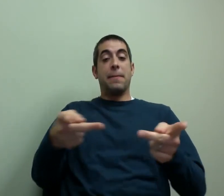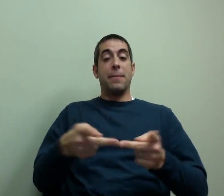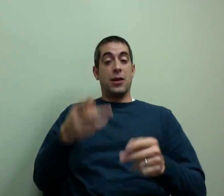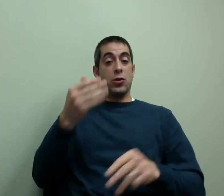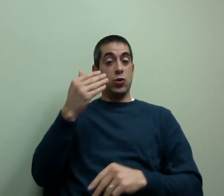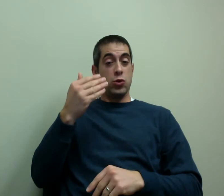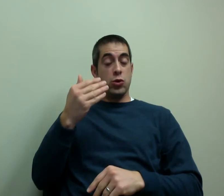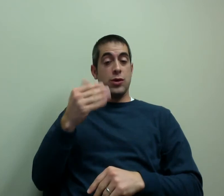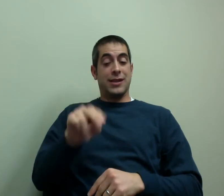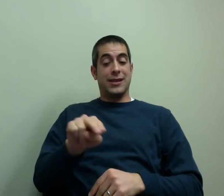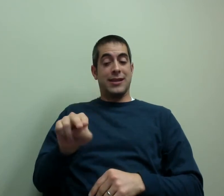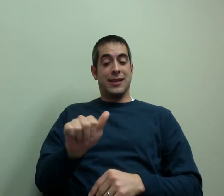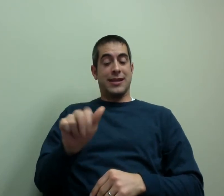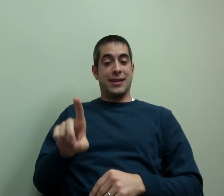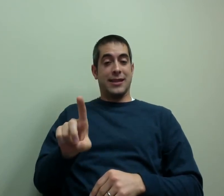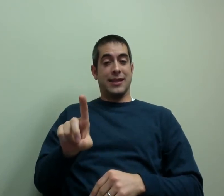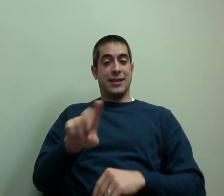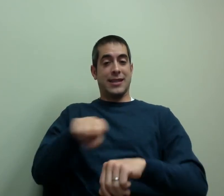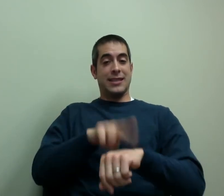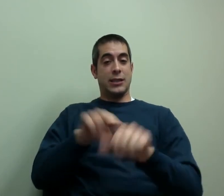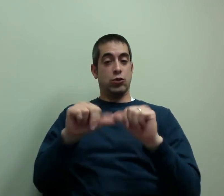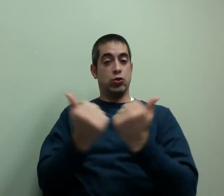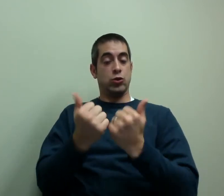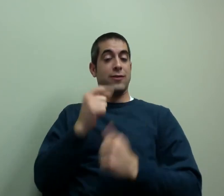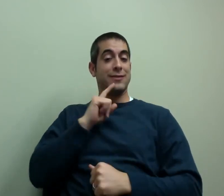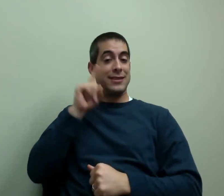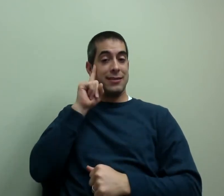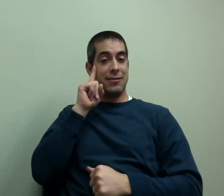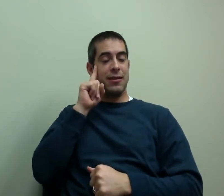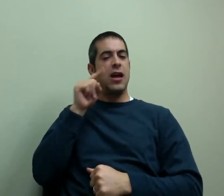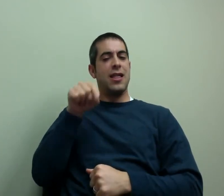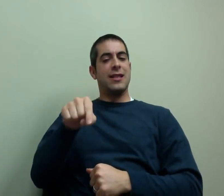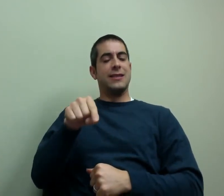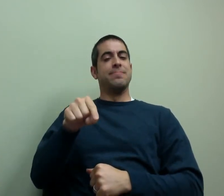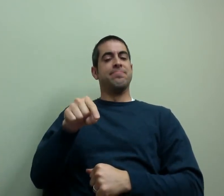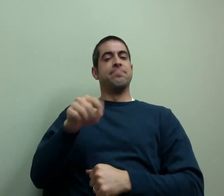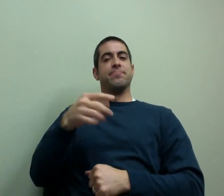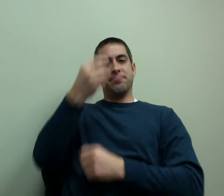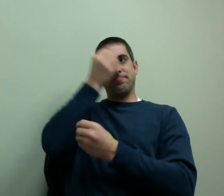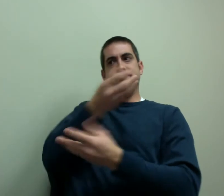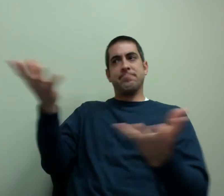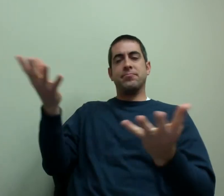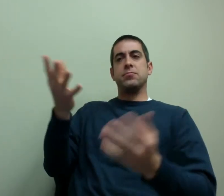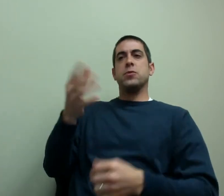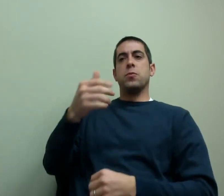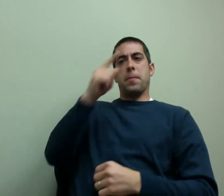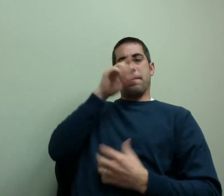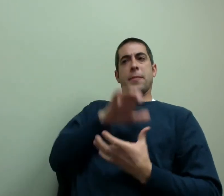NAD, strongly believes that VRI services should be provided only if on-site interpreter services